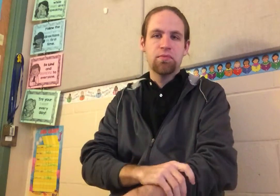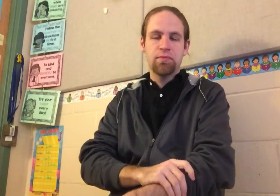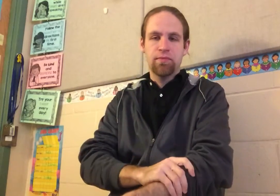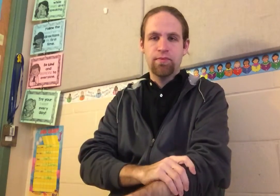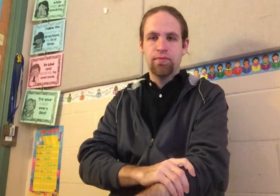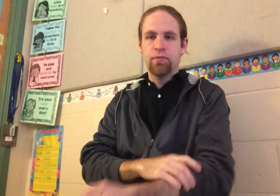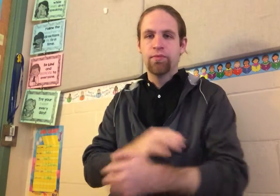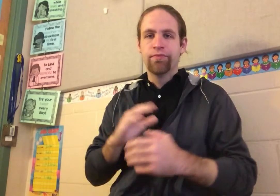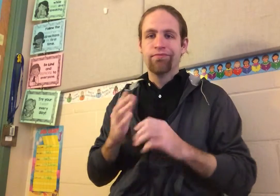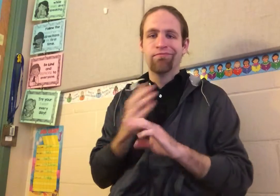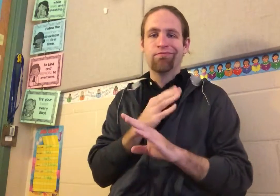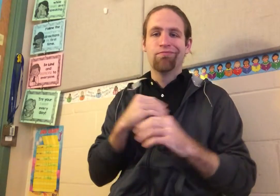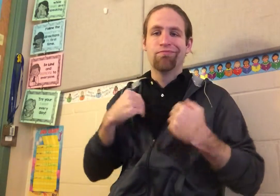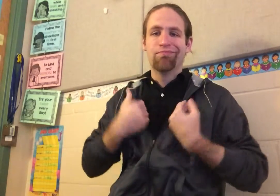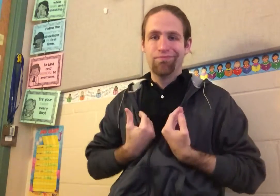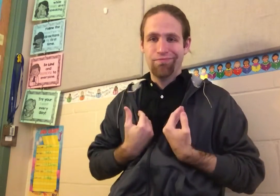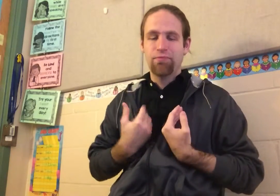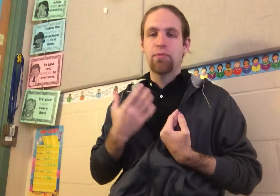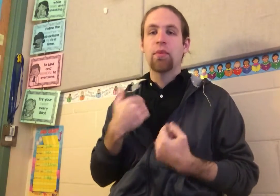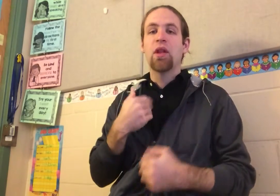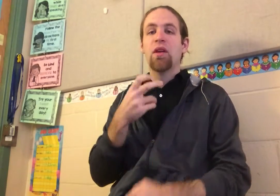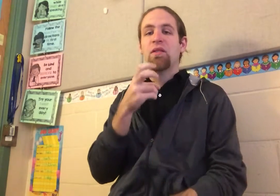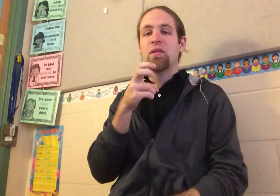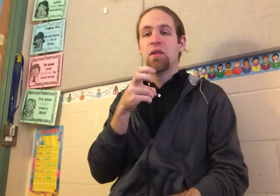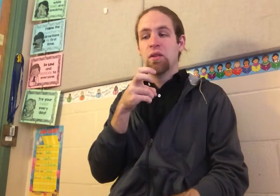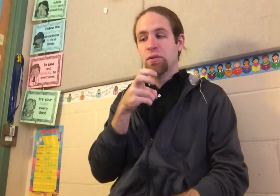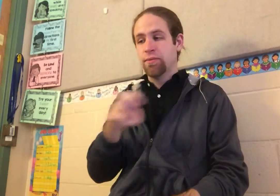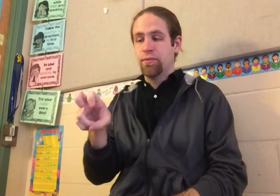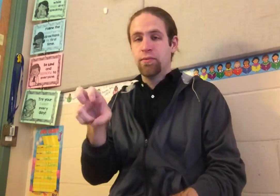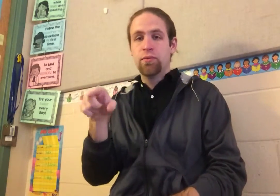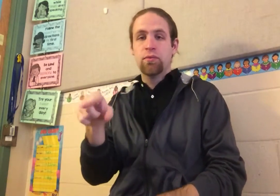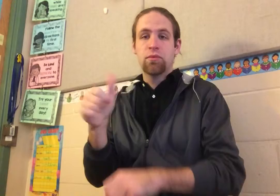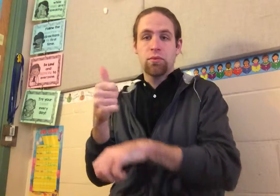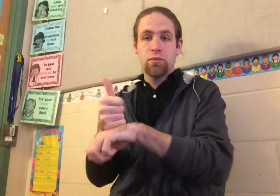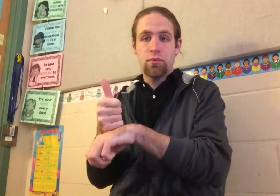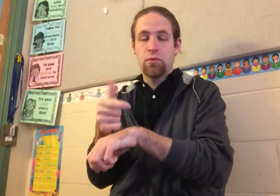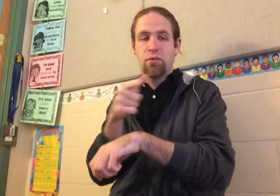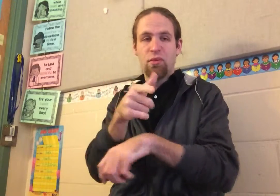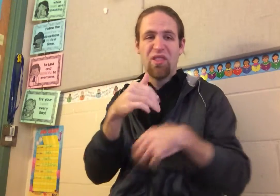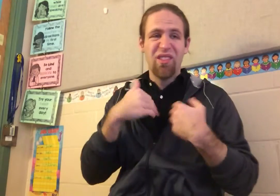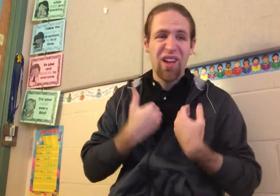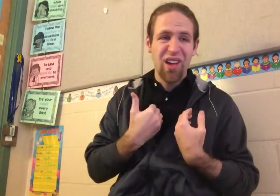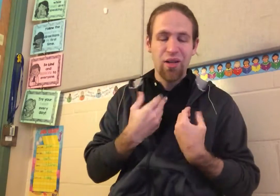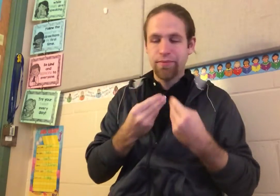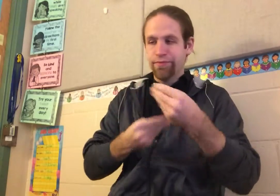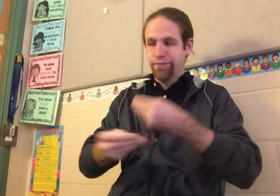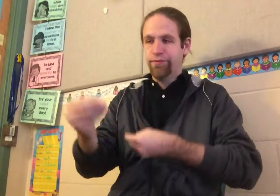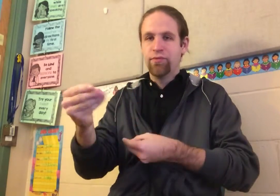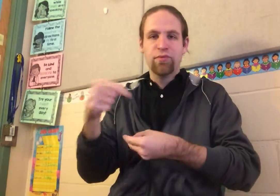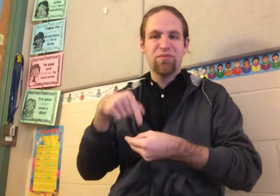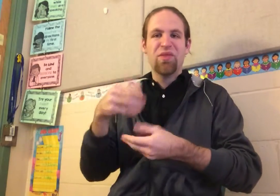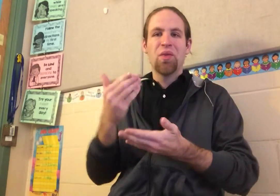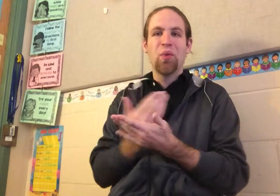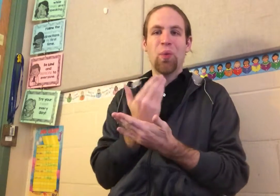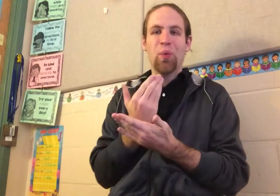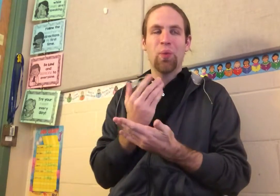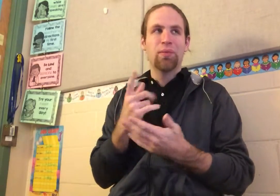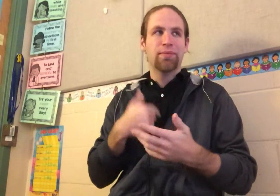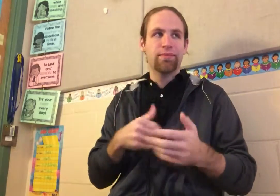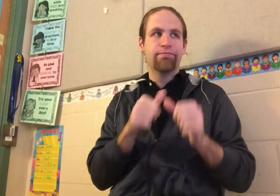They made swing stations where a rider could change his tired horse for a fresh one and then continue on the trail. They also